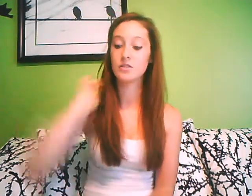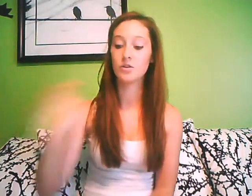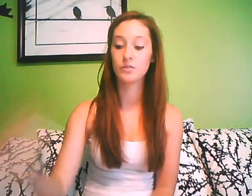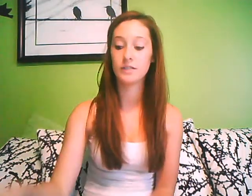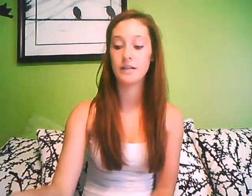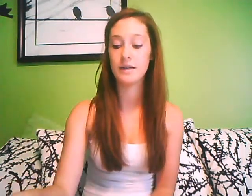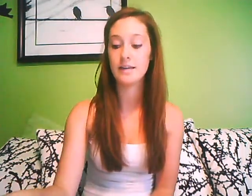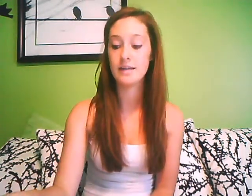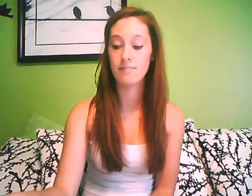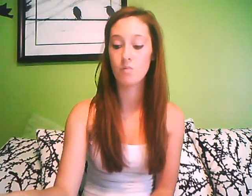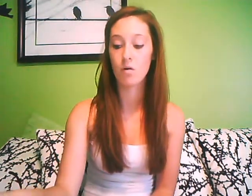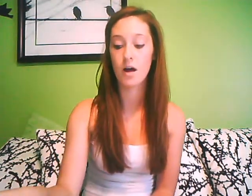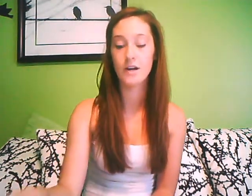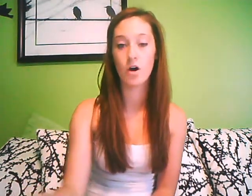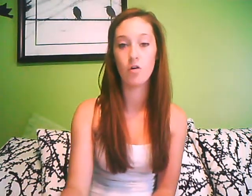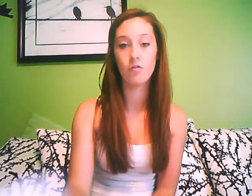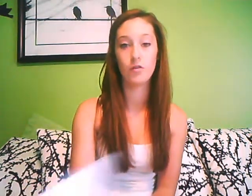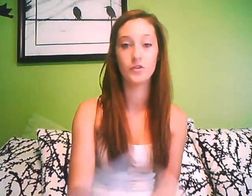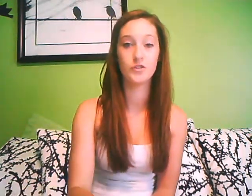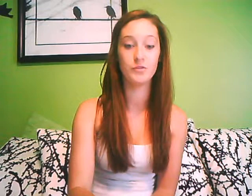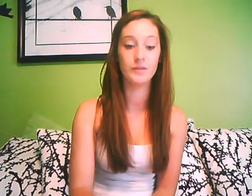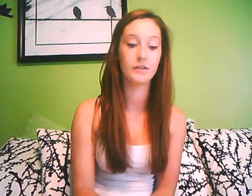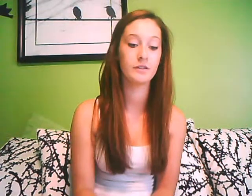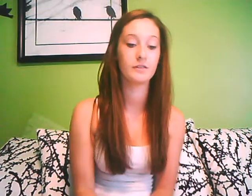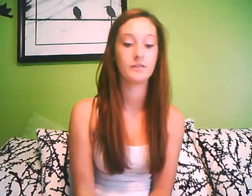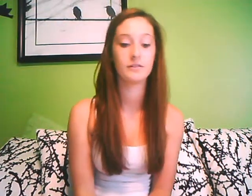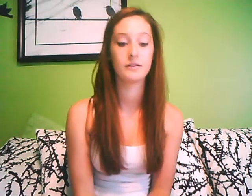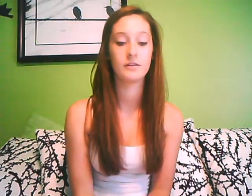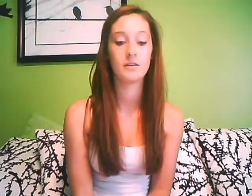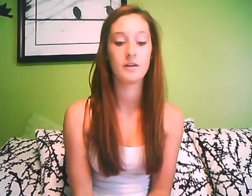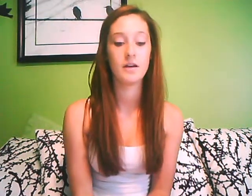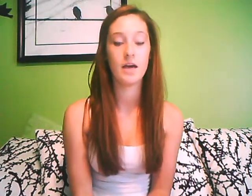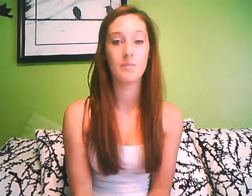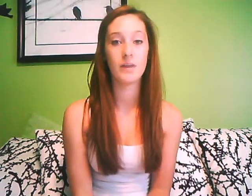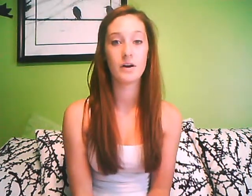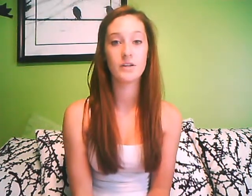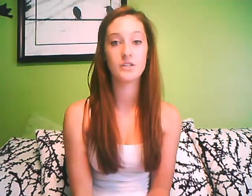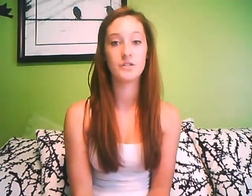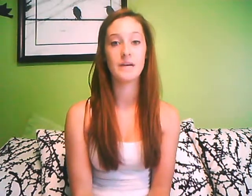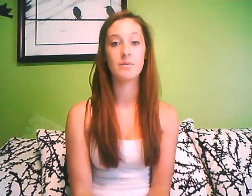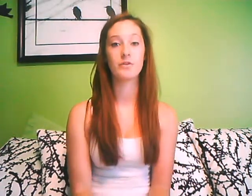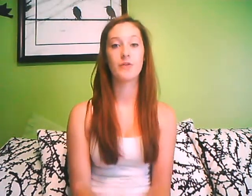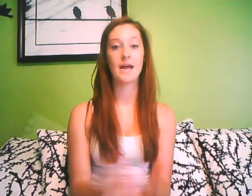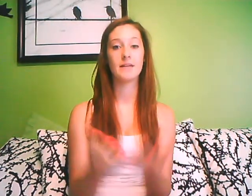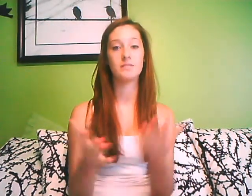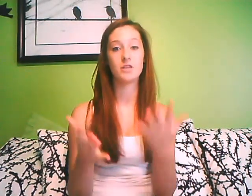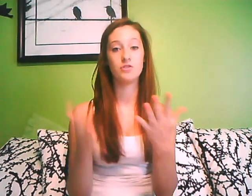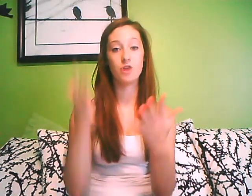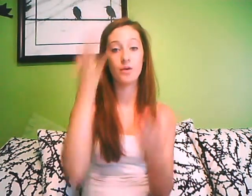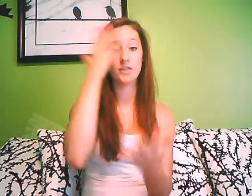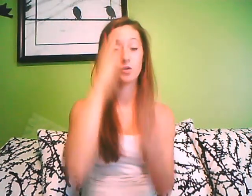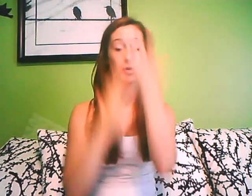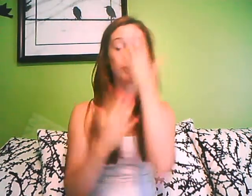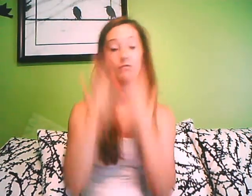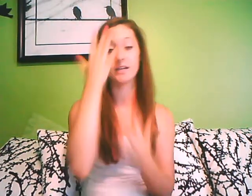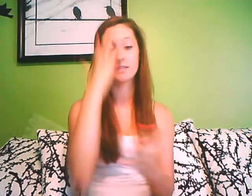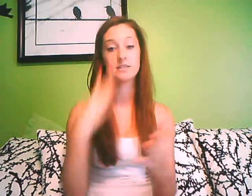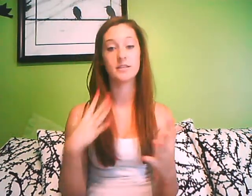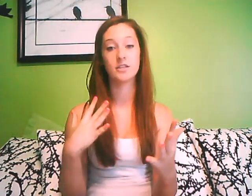dolt, idiot, moron, oaf, or stupid. Embarrassed, you take both your hands and you go in towards your face in